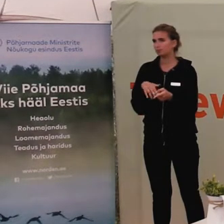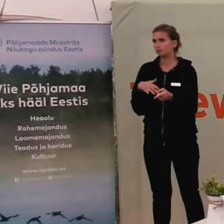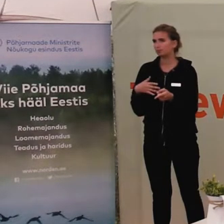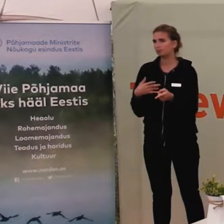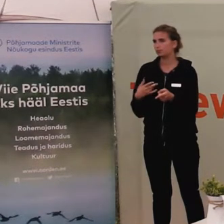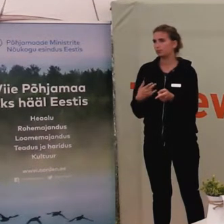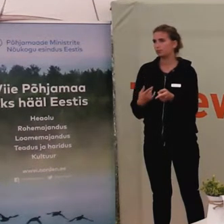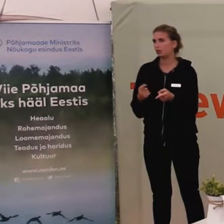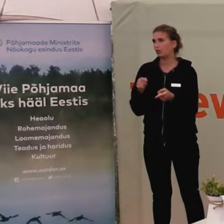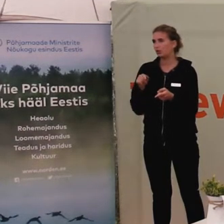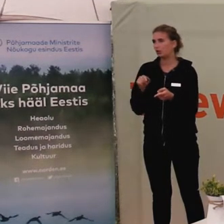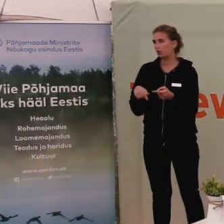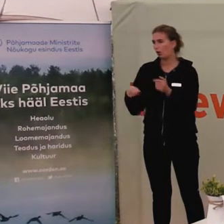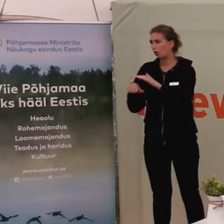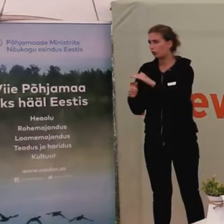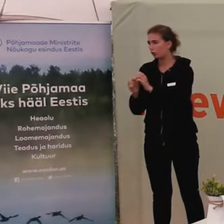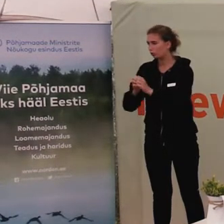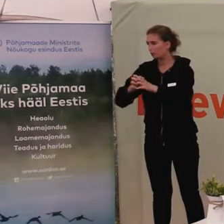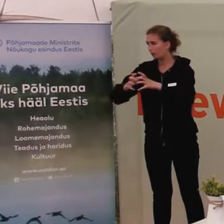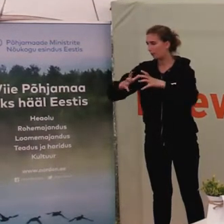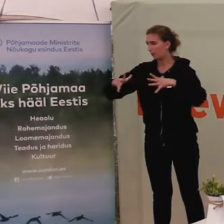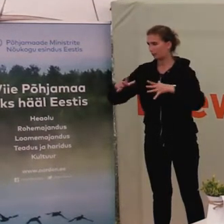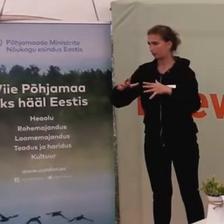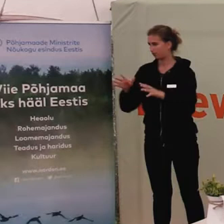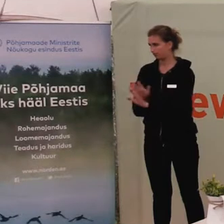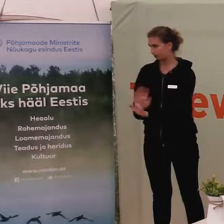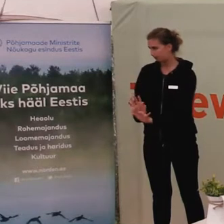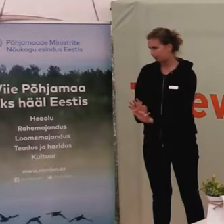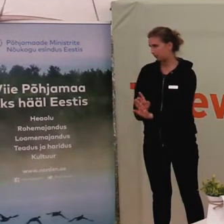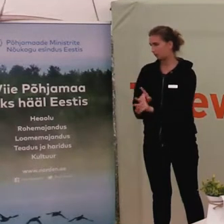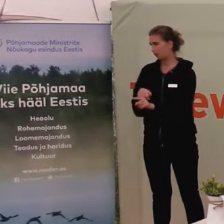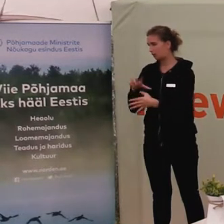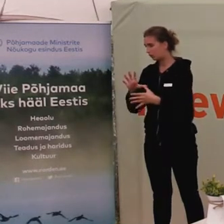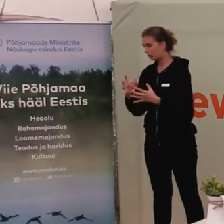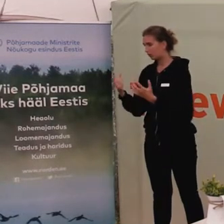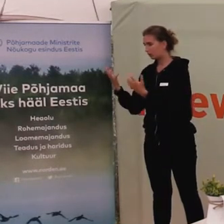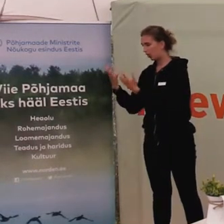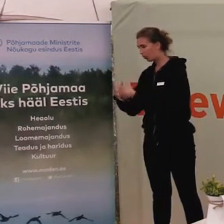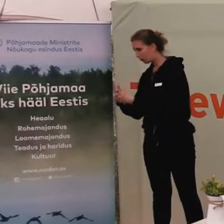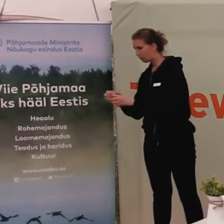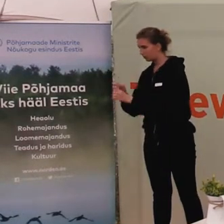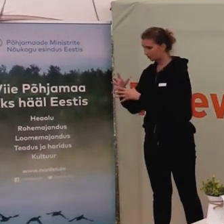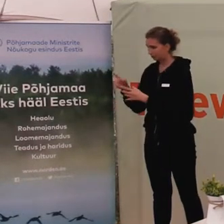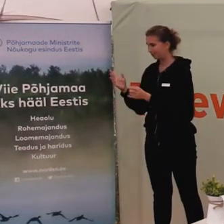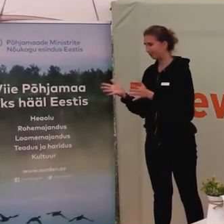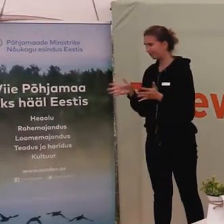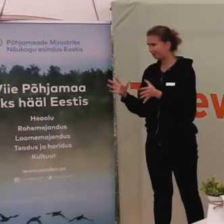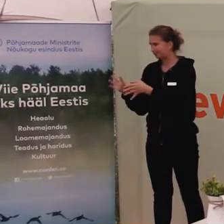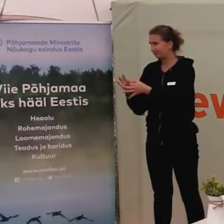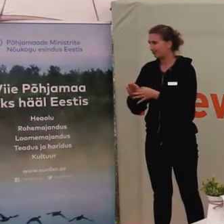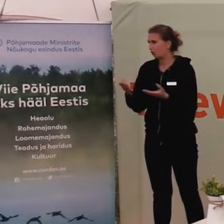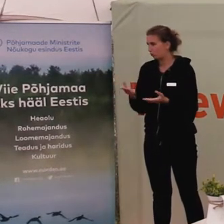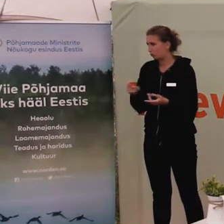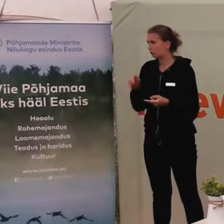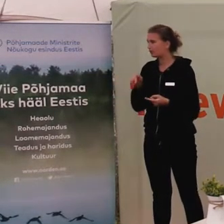and not letting unemployment to grow because of automation. So it's a little bit different